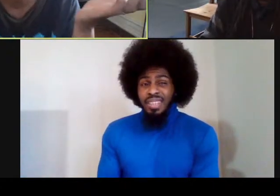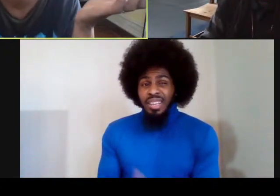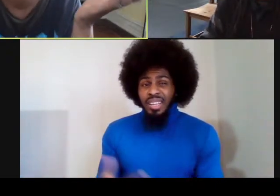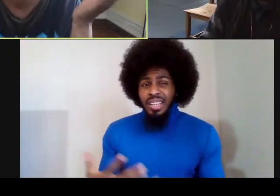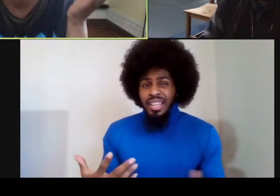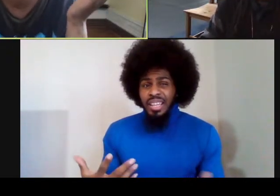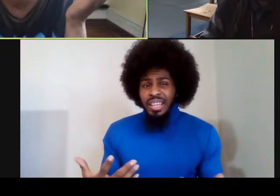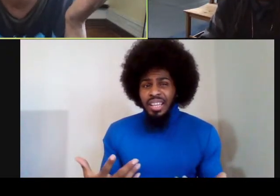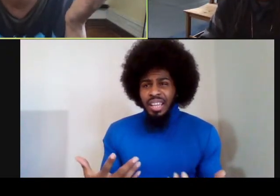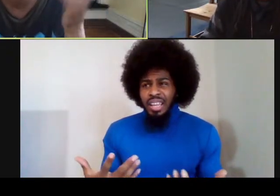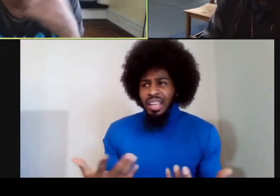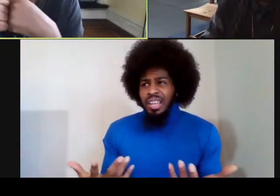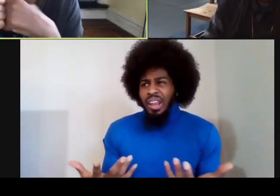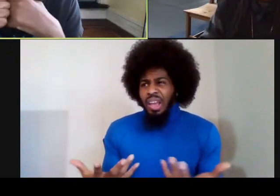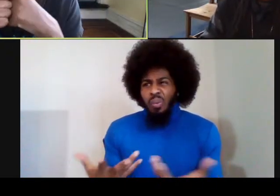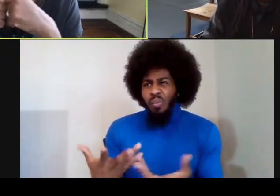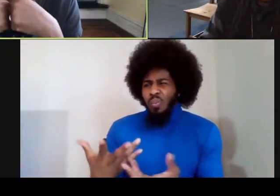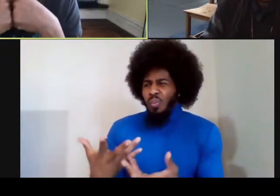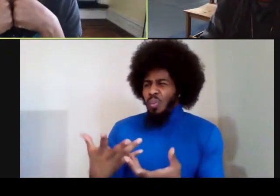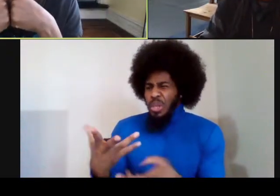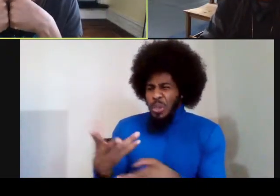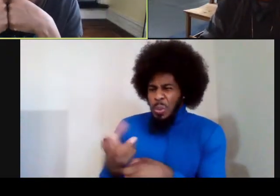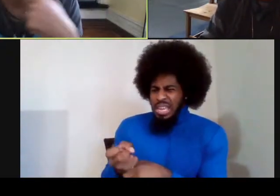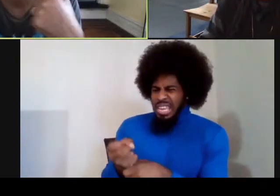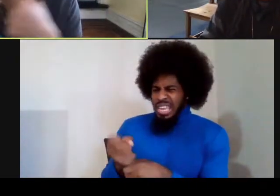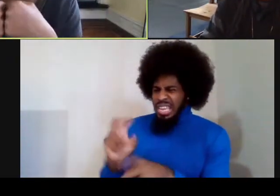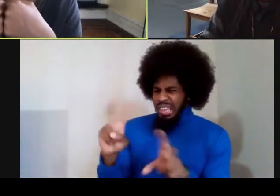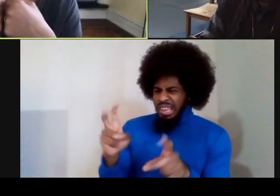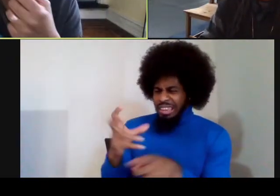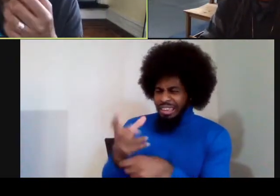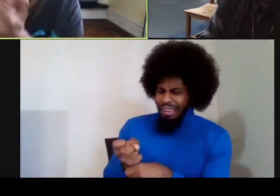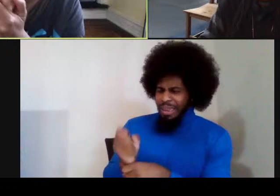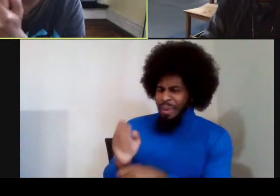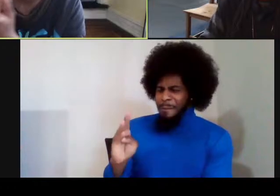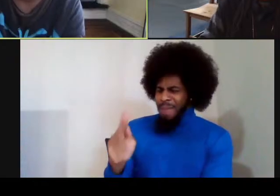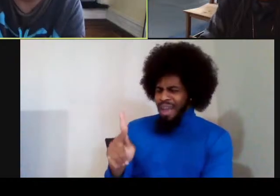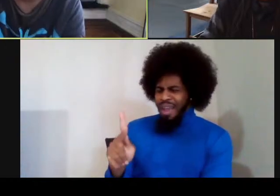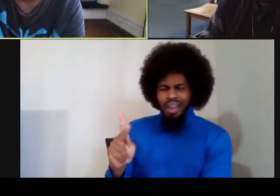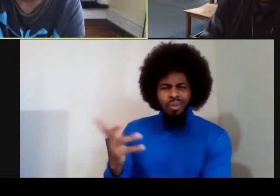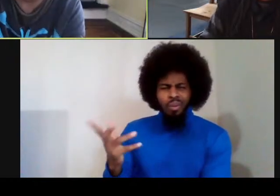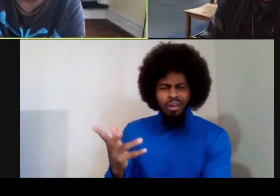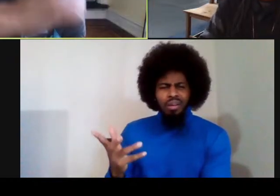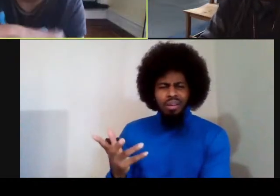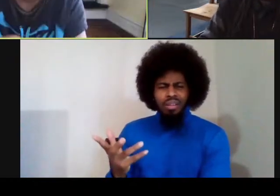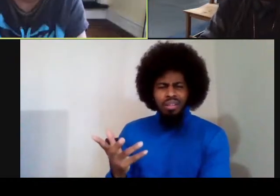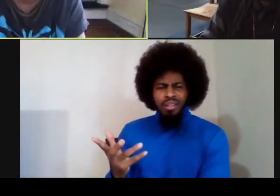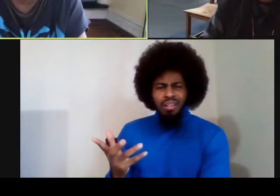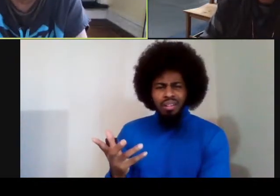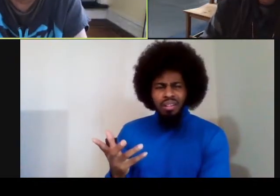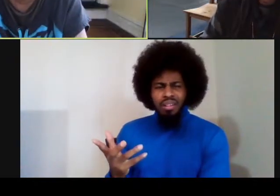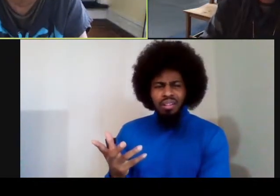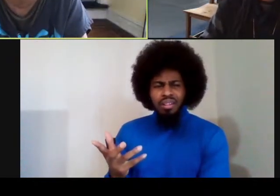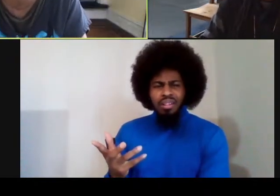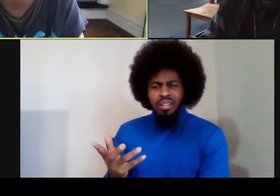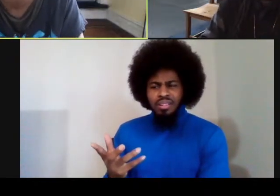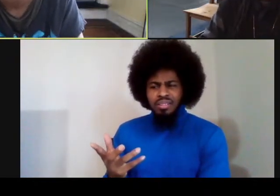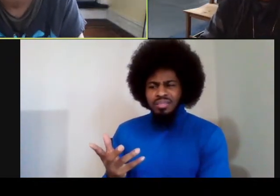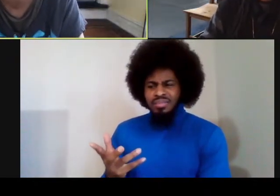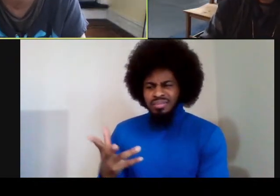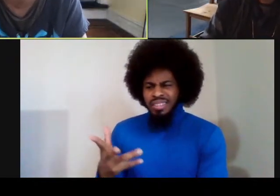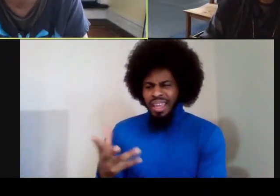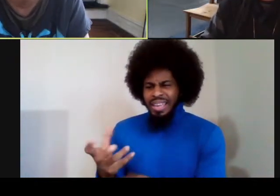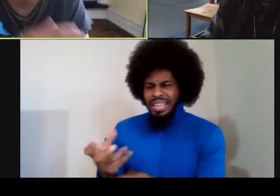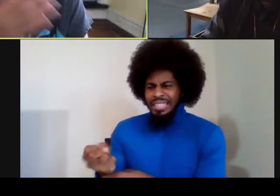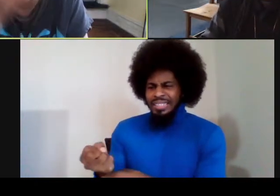What's the get back? Because yeah. You know, like it's just like capitalism is just bully moving it. It's like boom, everybody has to get back. And